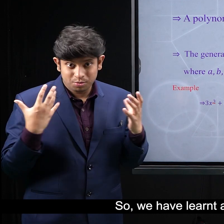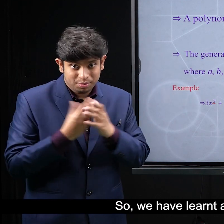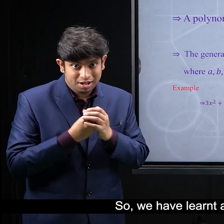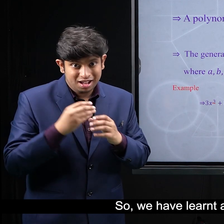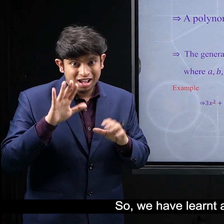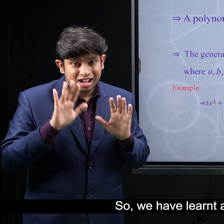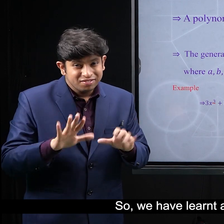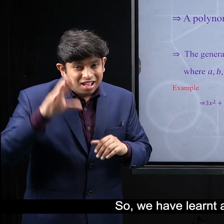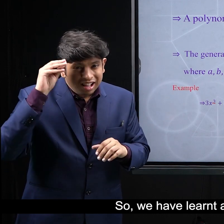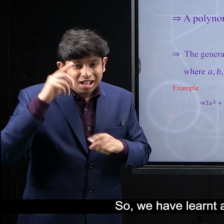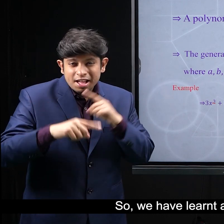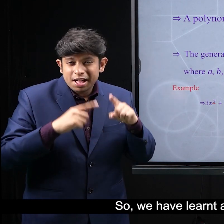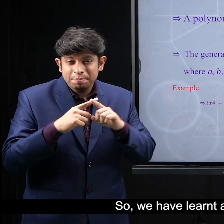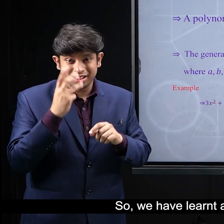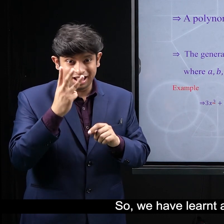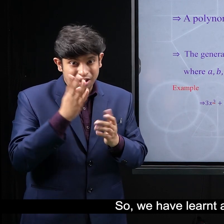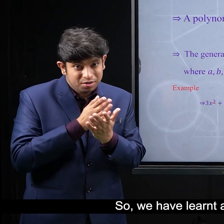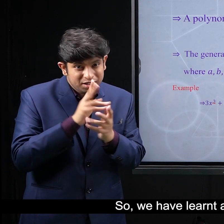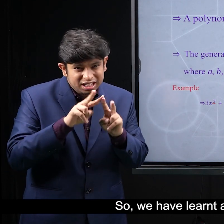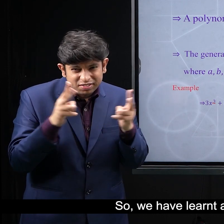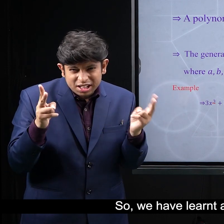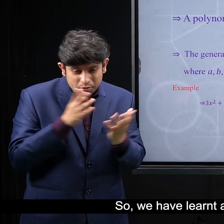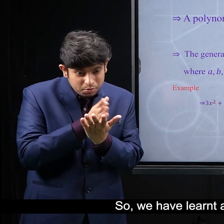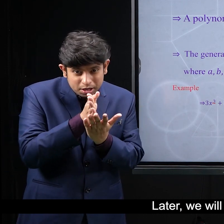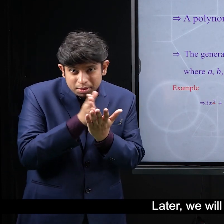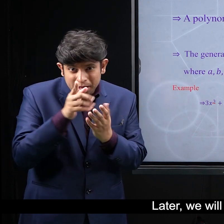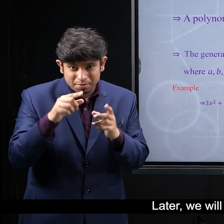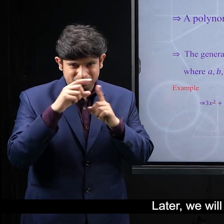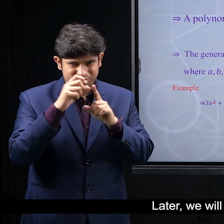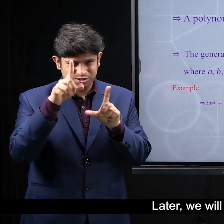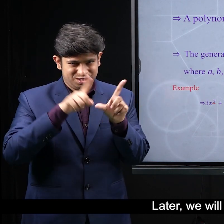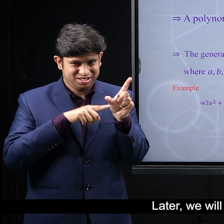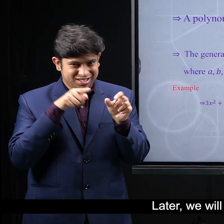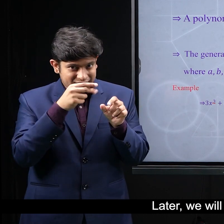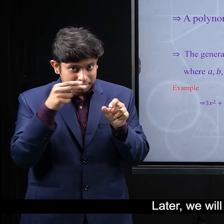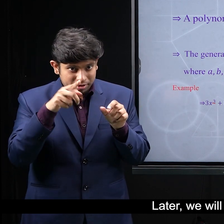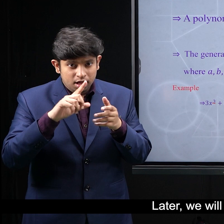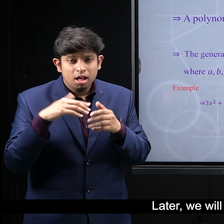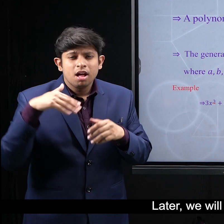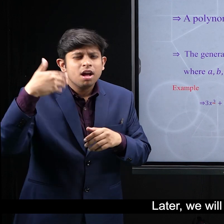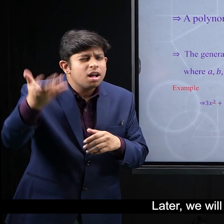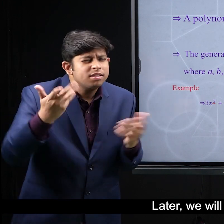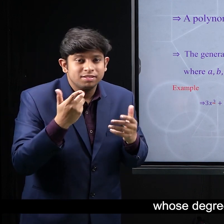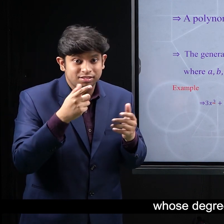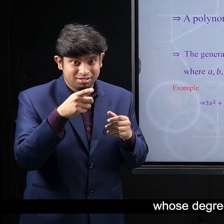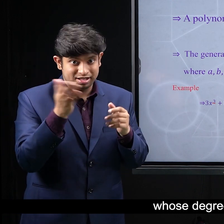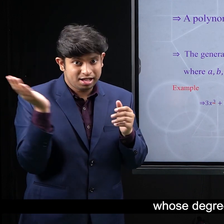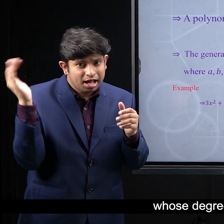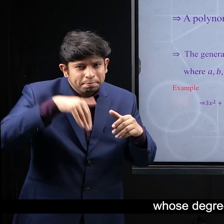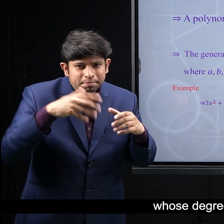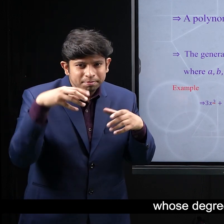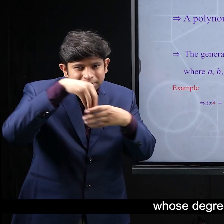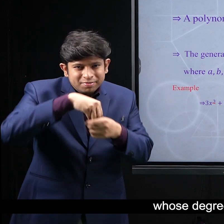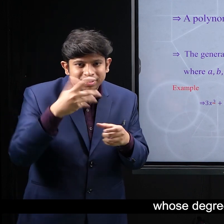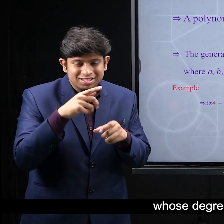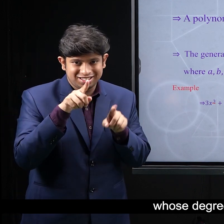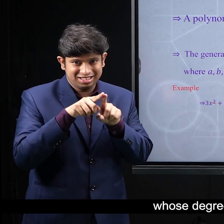So, we have learnt about 3 different types of polynomials. Later, we will come across the polynomials whose degree will be greater than 3,